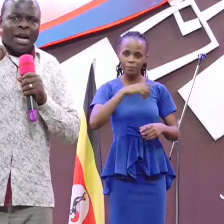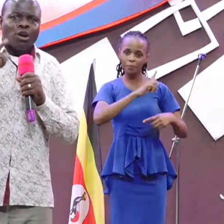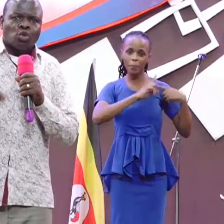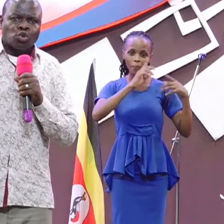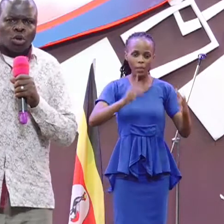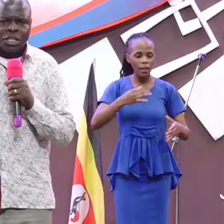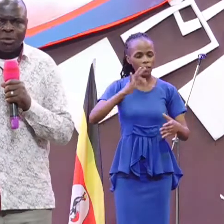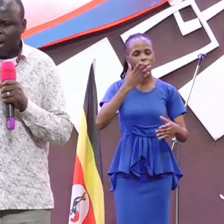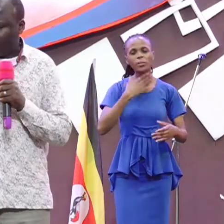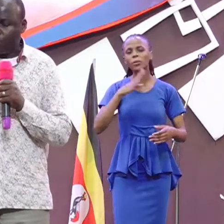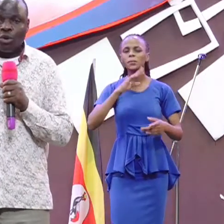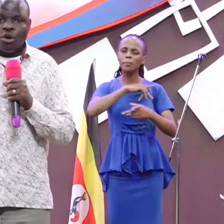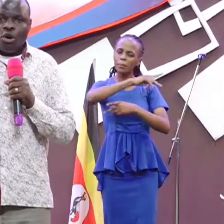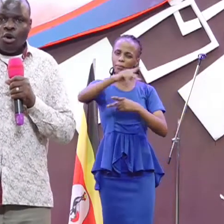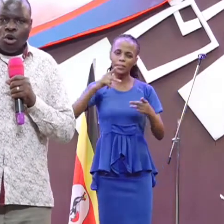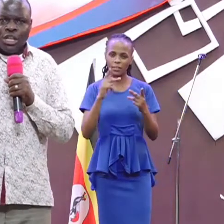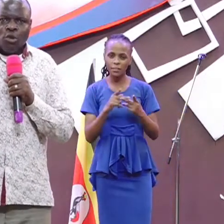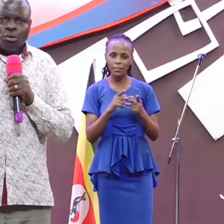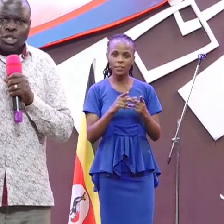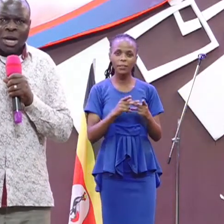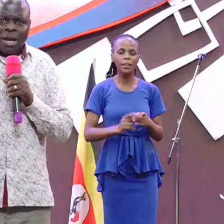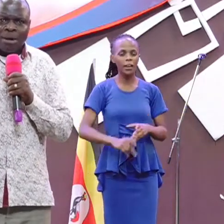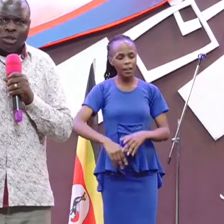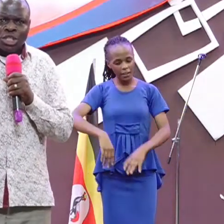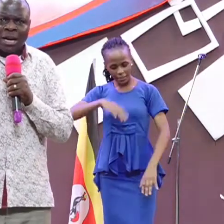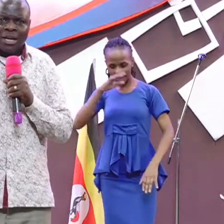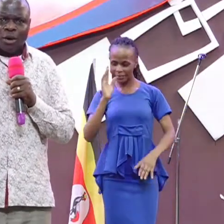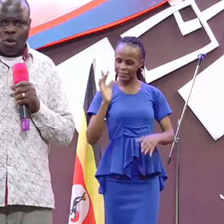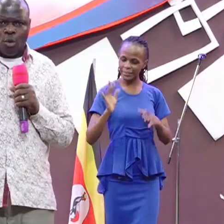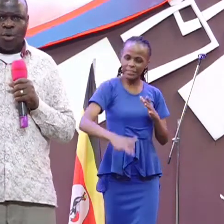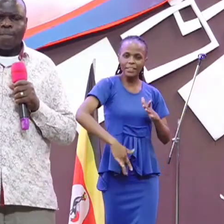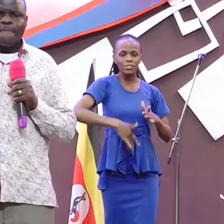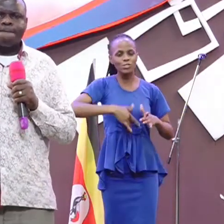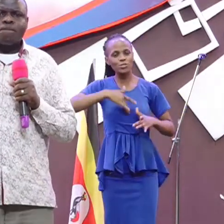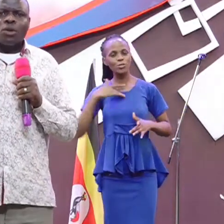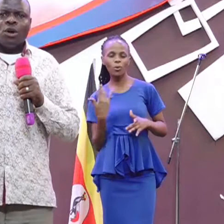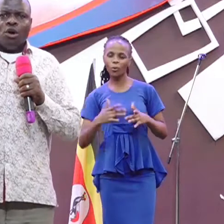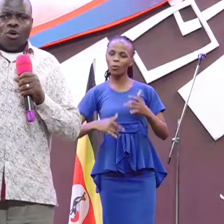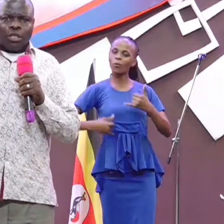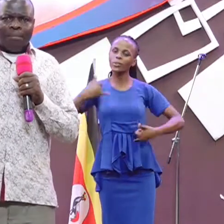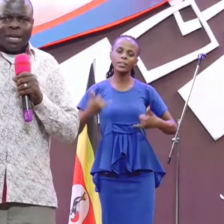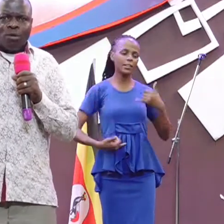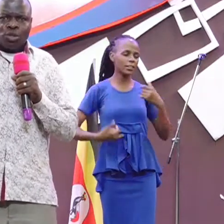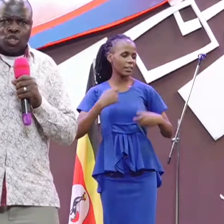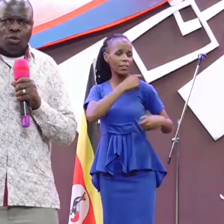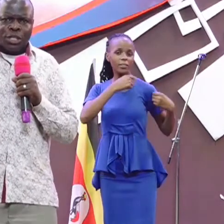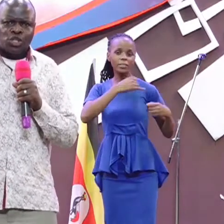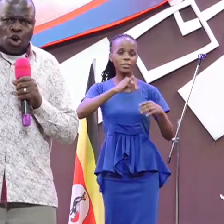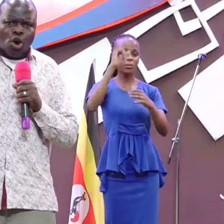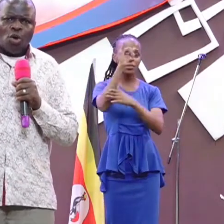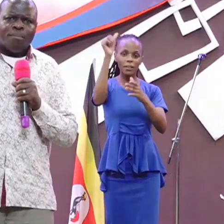listening to me. If you want to be perfected, that you may get of the inheritance of Isaac and